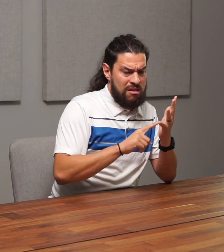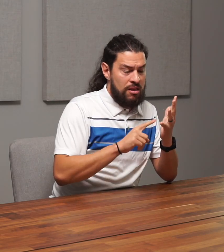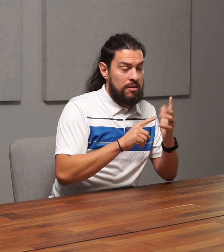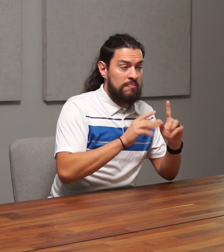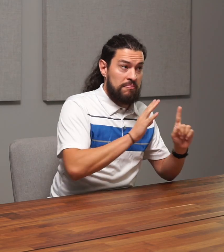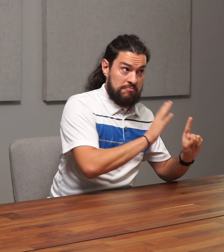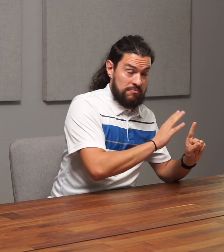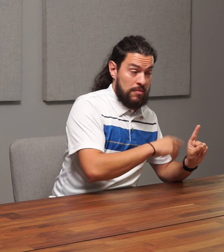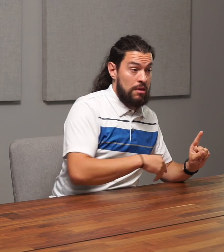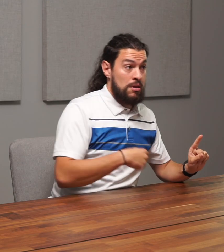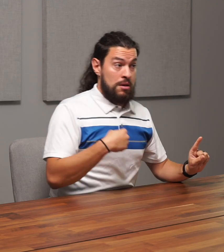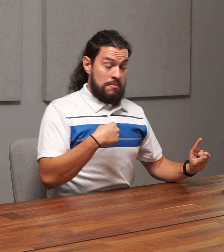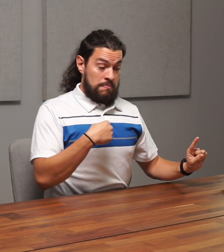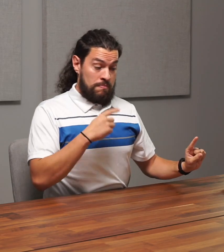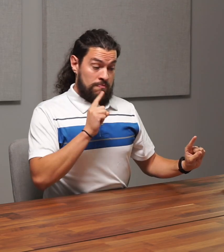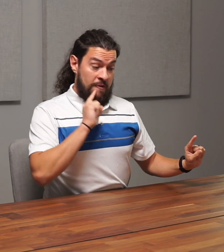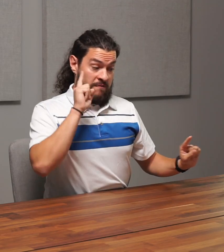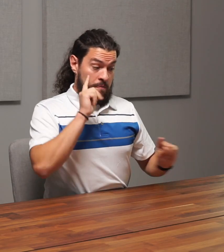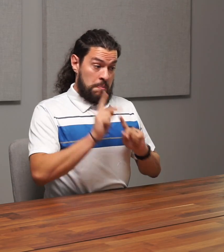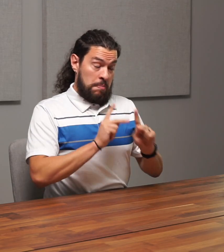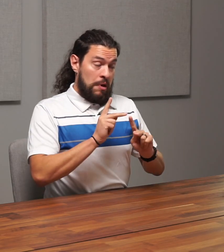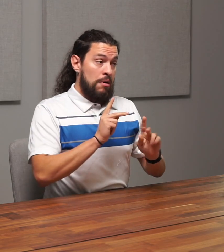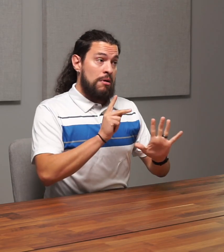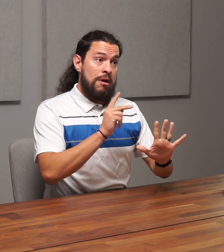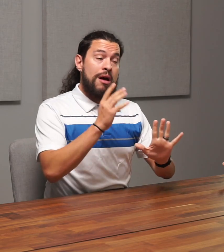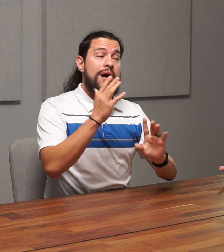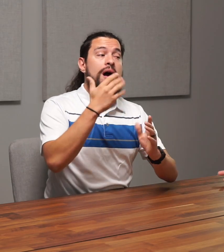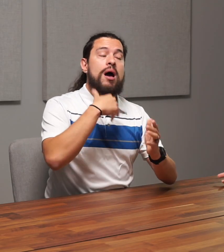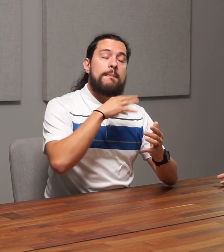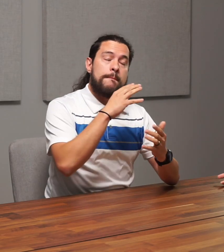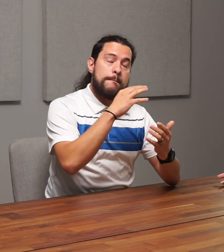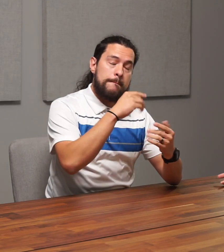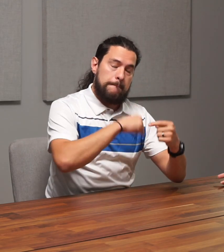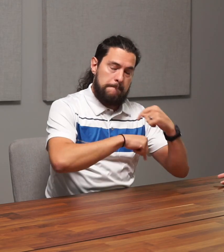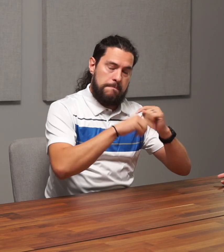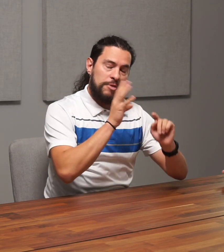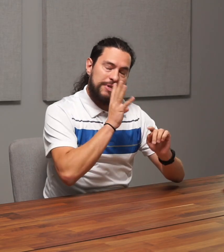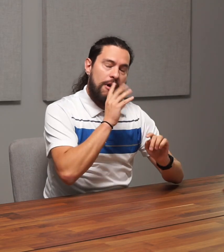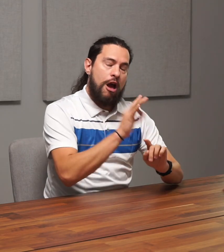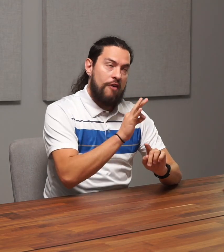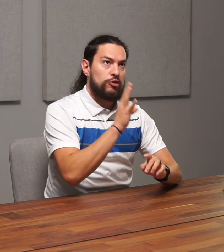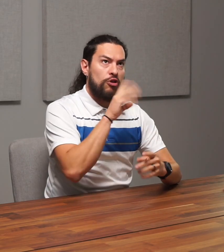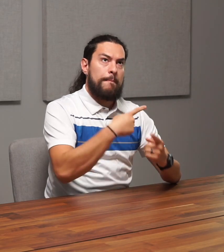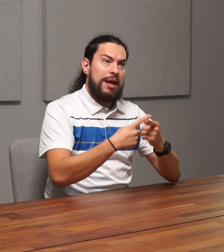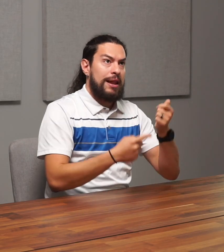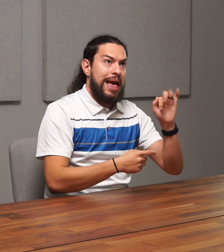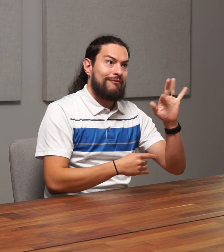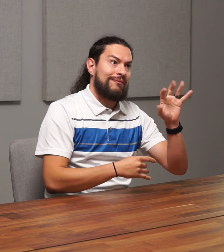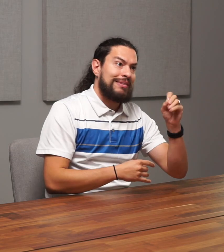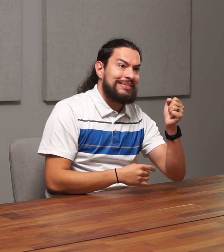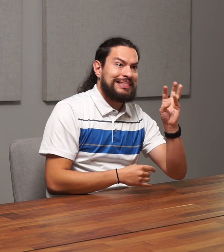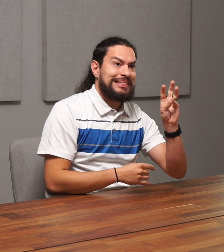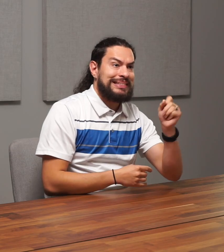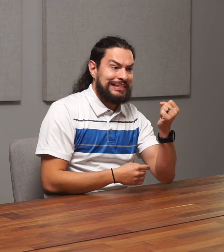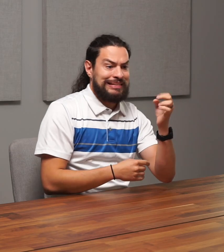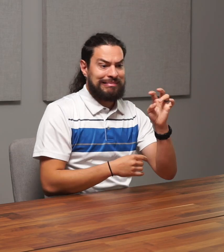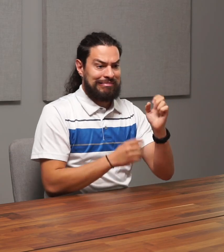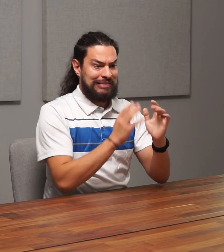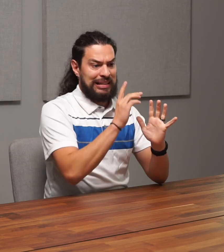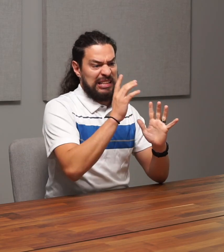is nervous that her family will not fully ever understand a part of her so you mentioned